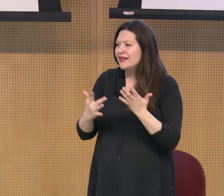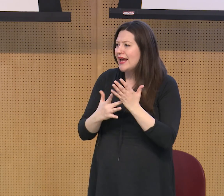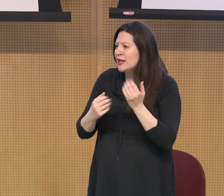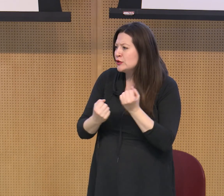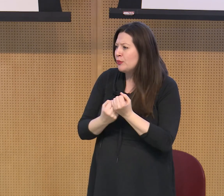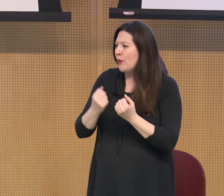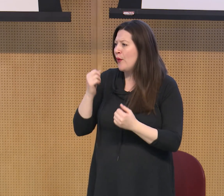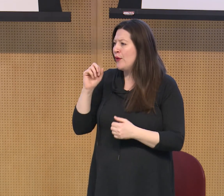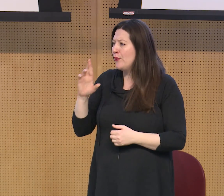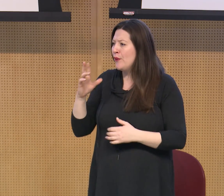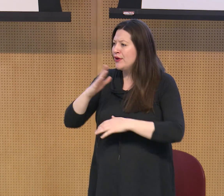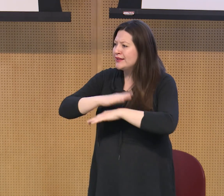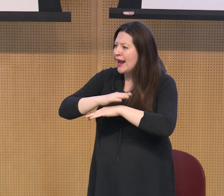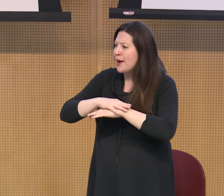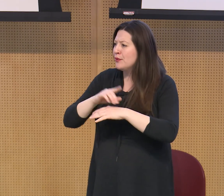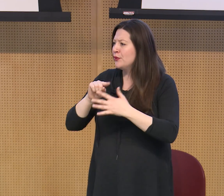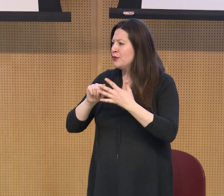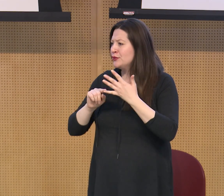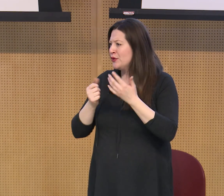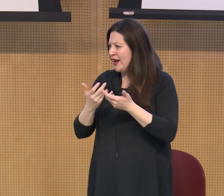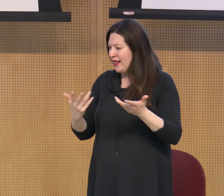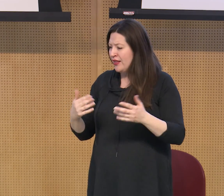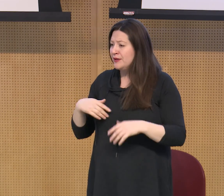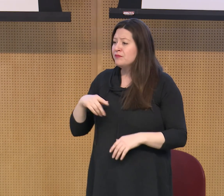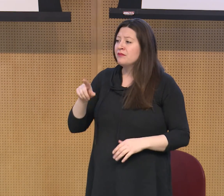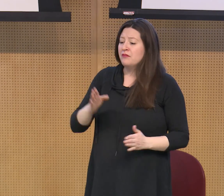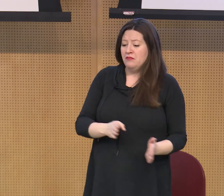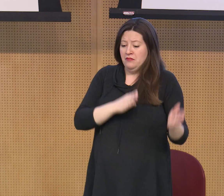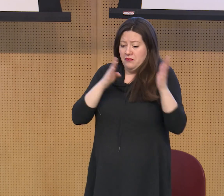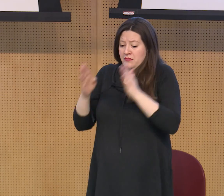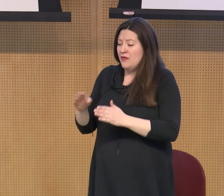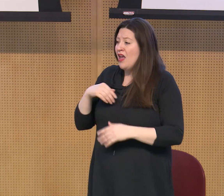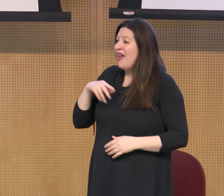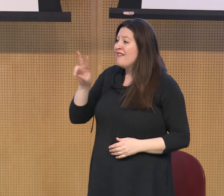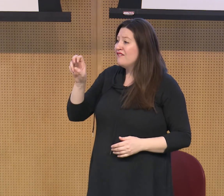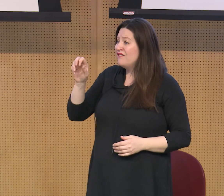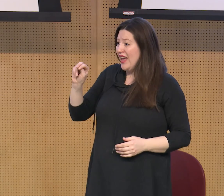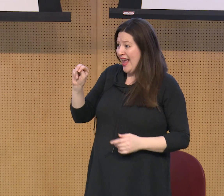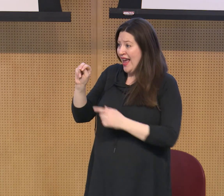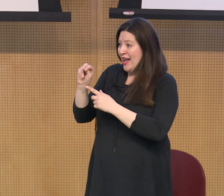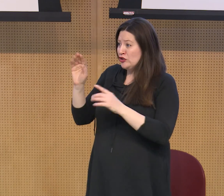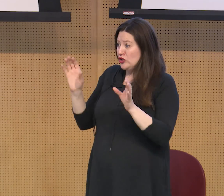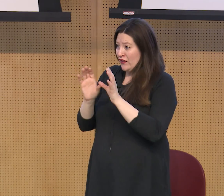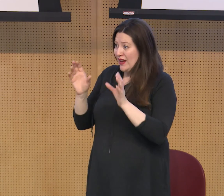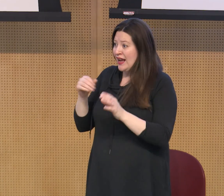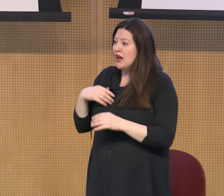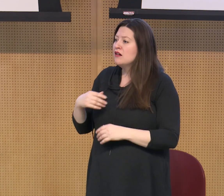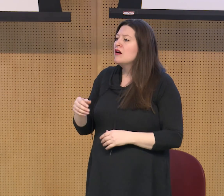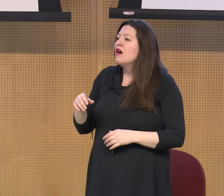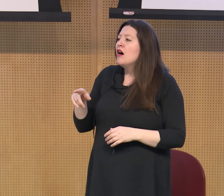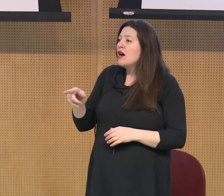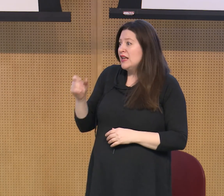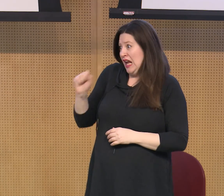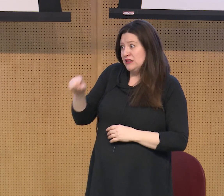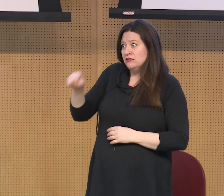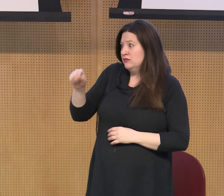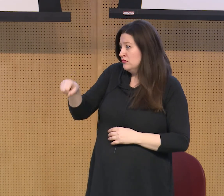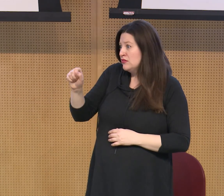billing account number for anything that you're ordering for the room. Now, as far as the van certification and driving, yes,